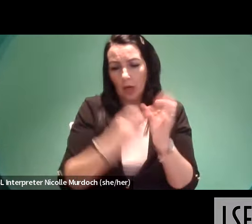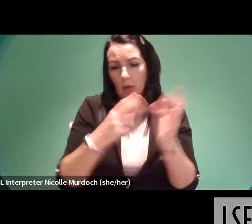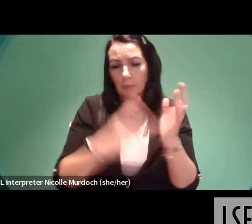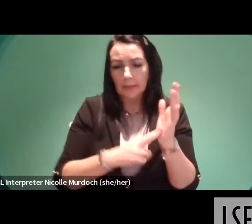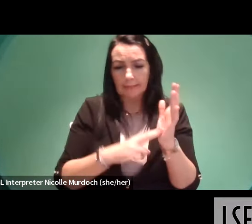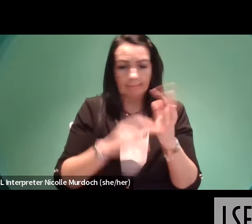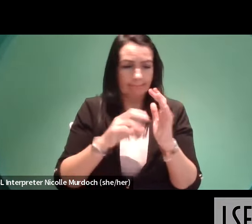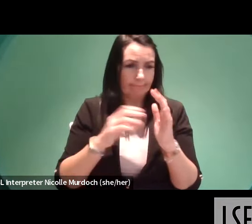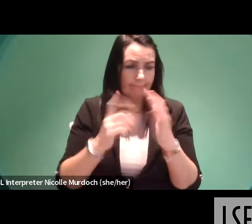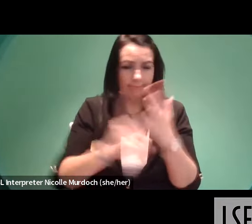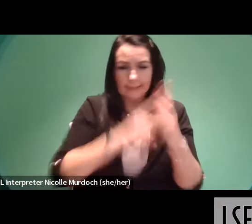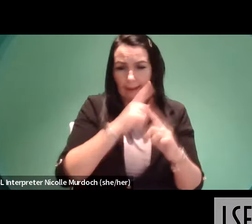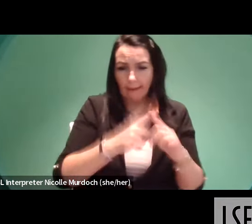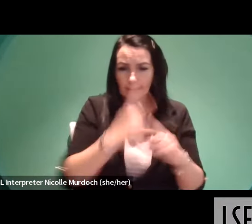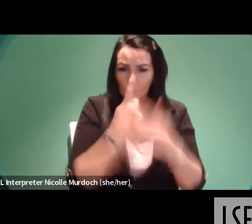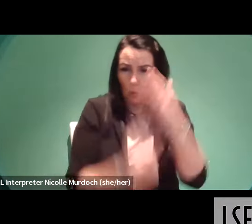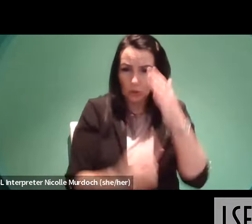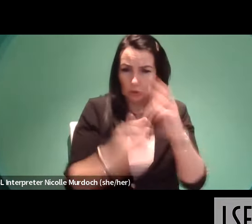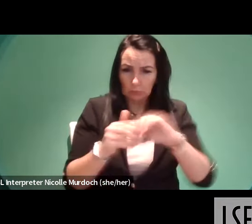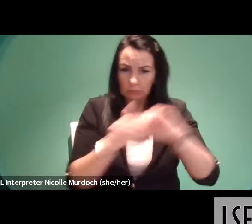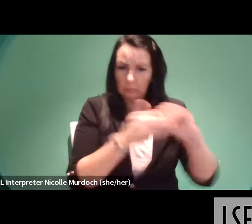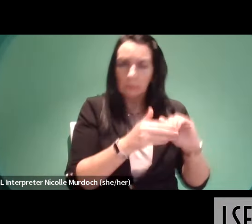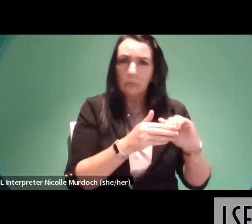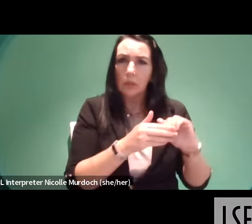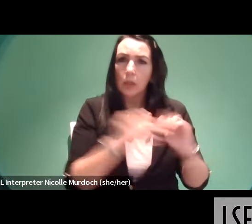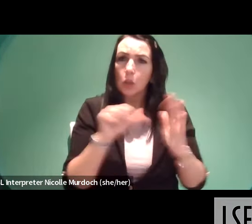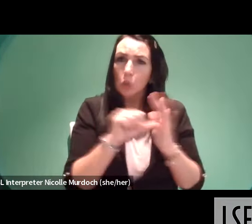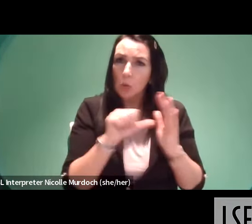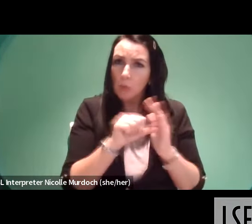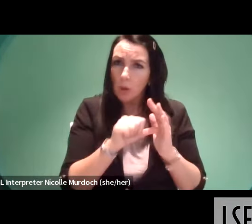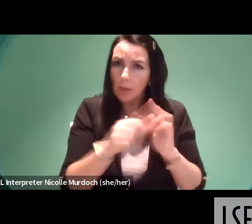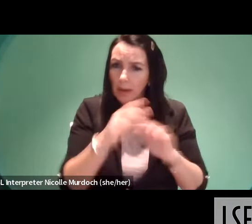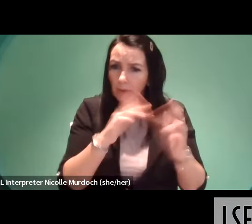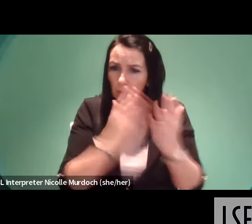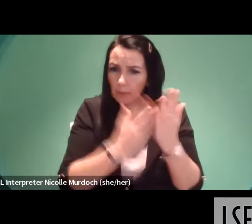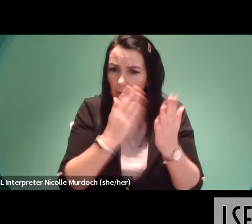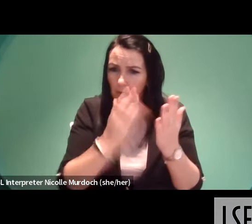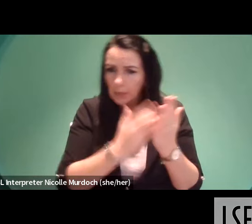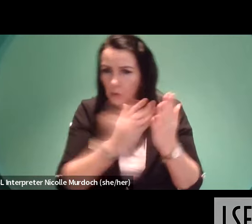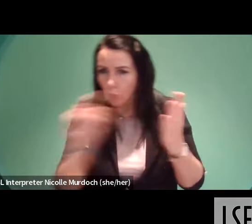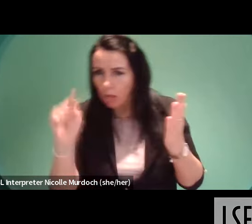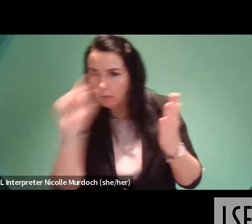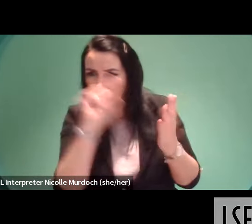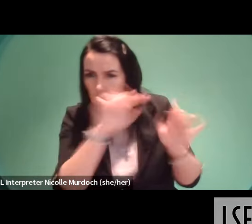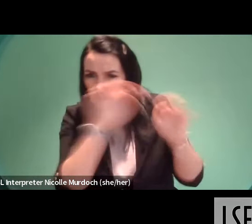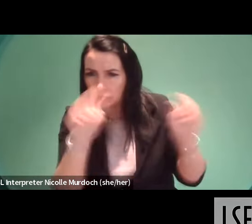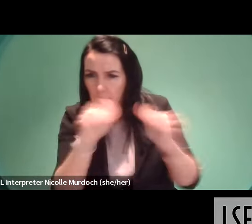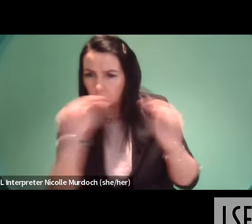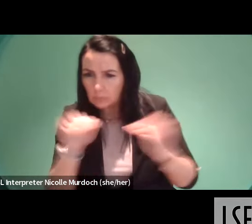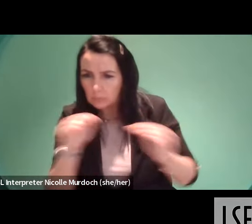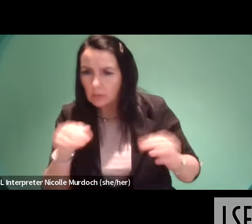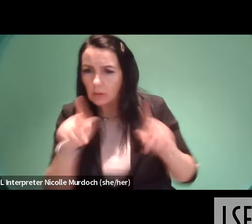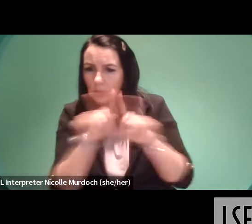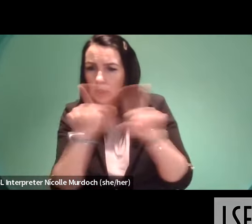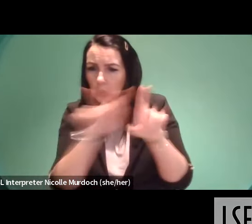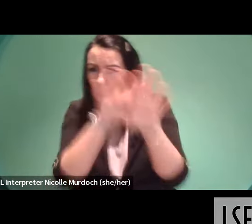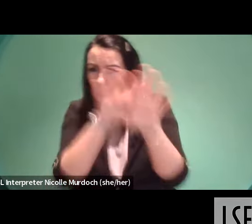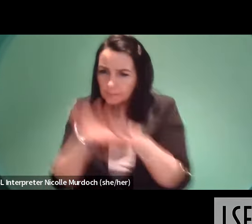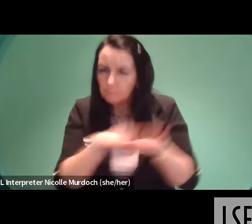regressive in isolation is not a problem, so long as you're compensating in other parts of the tax system. So I